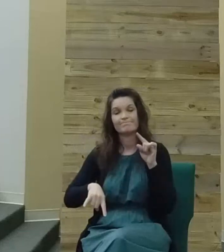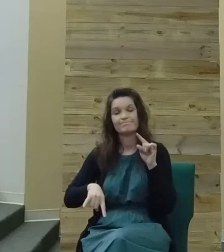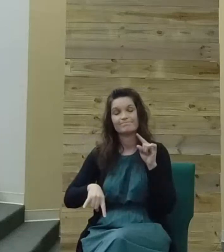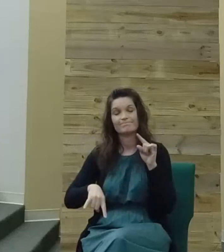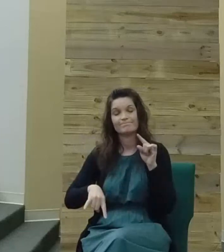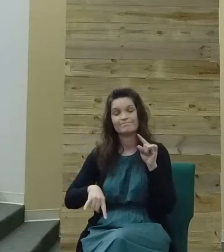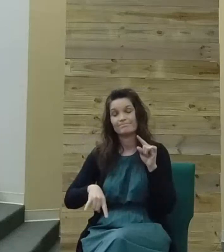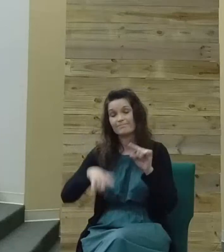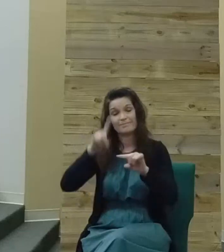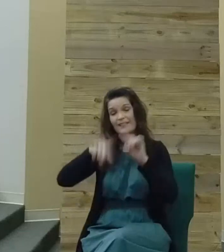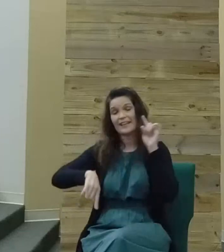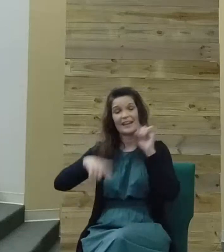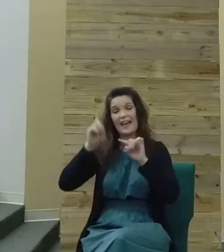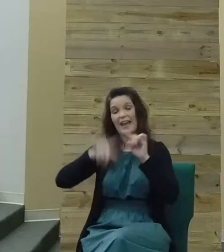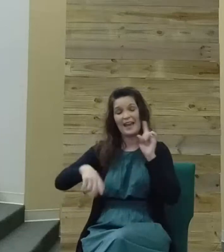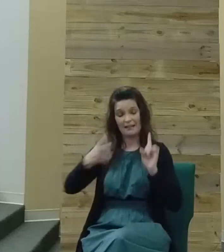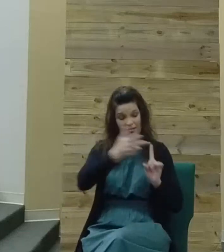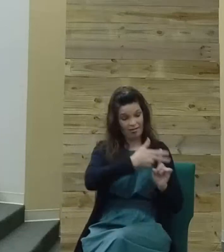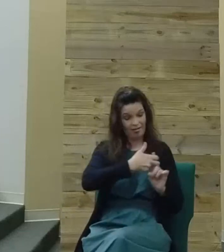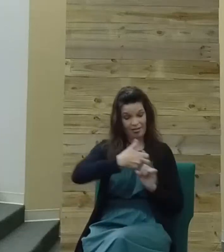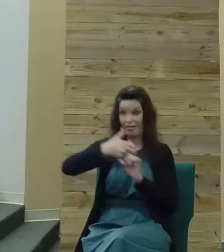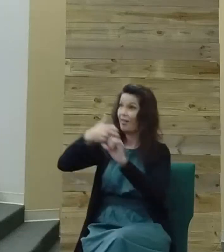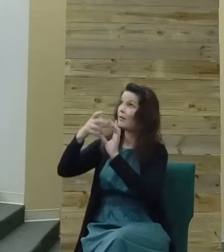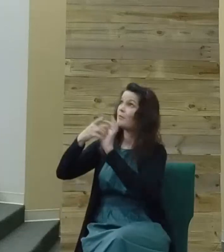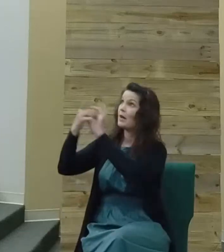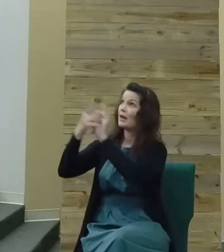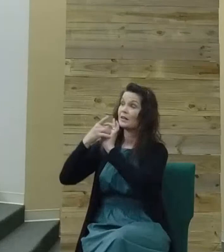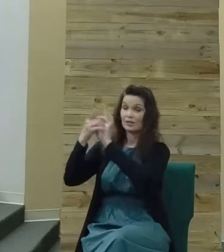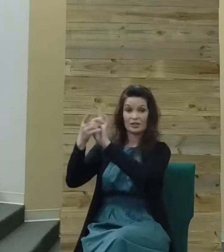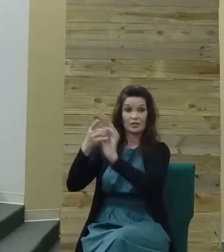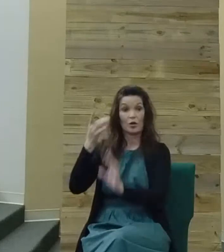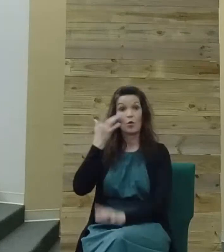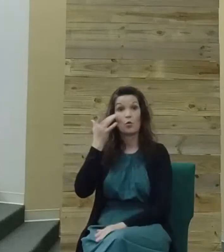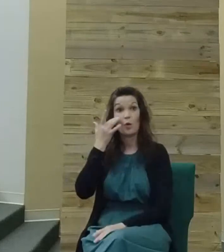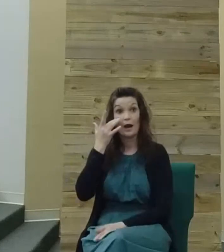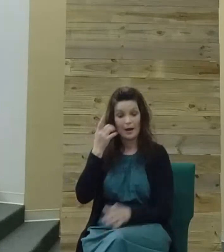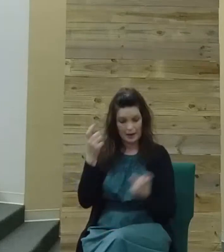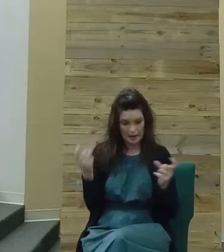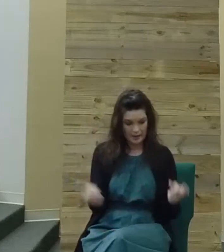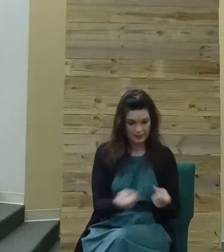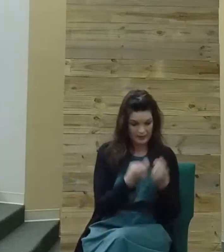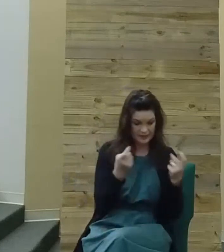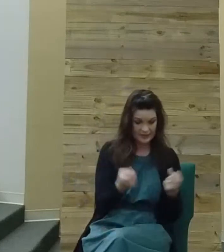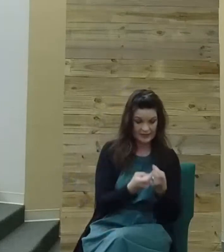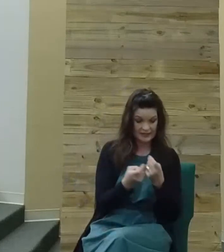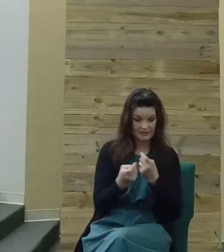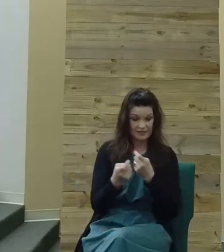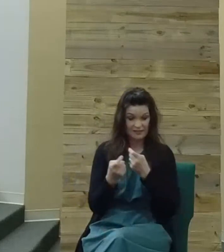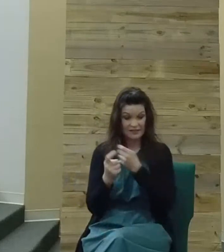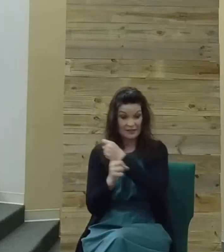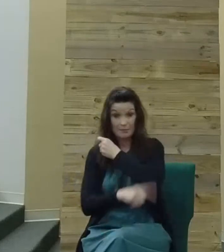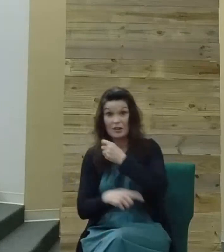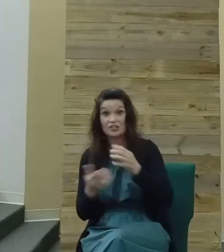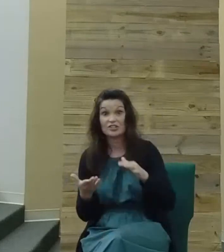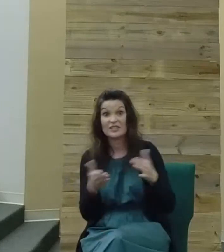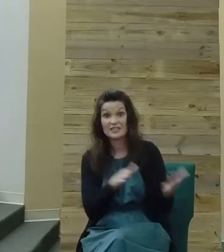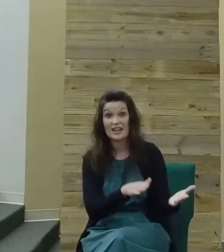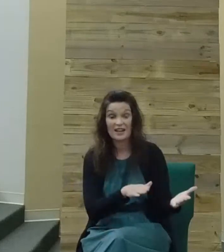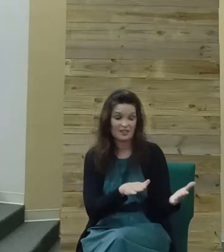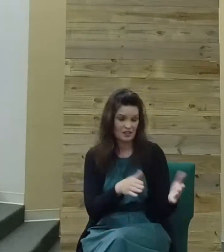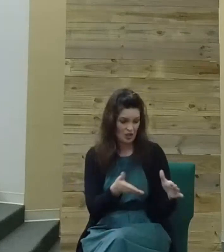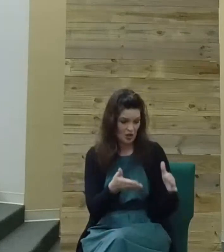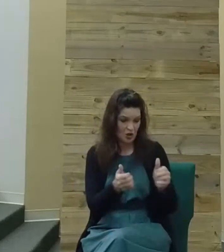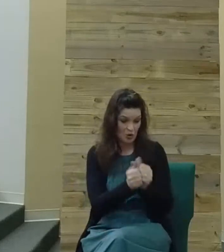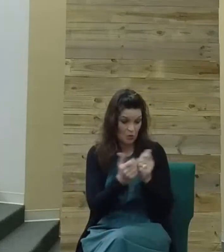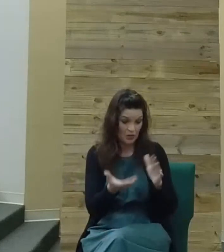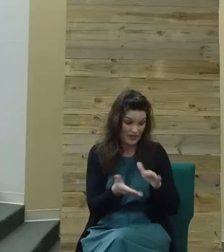can't. He can't bring me back into a relationship because my sin, the punishment is death. And so without